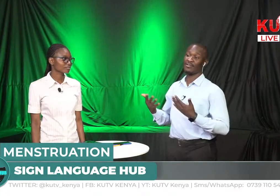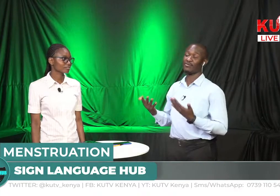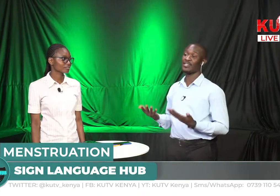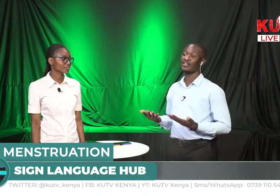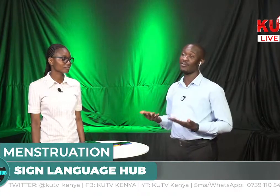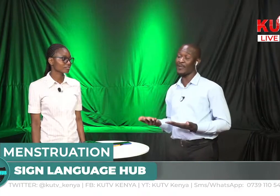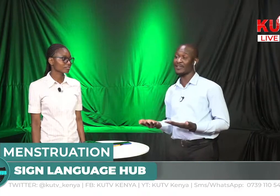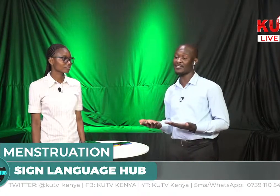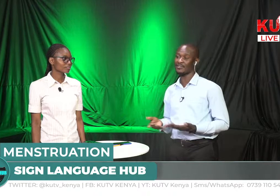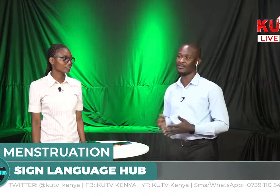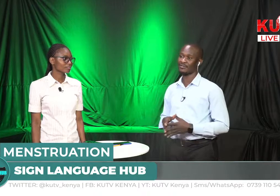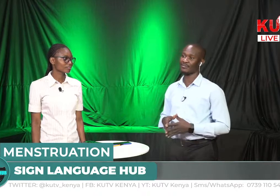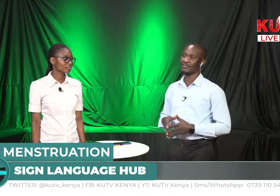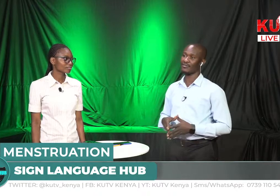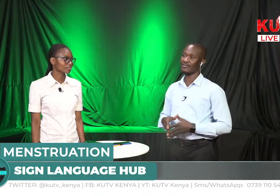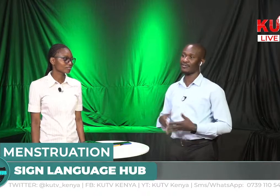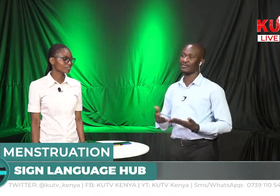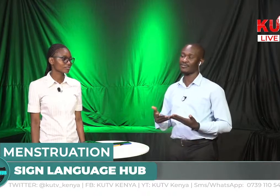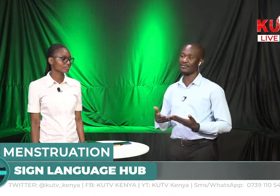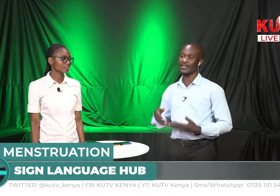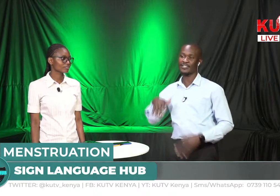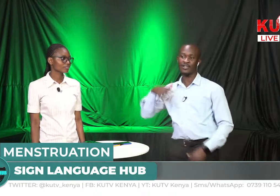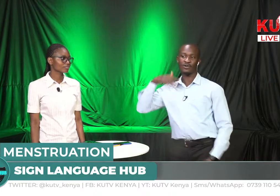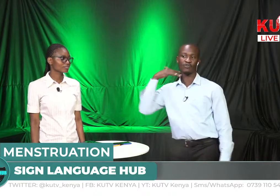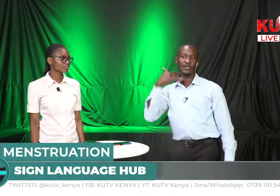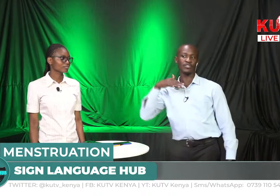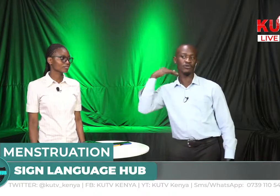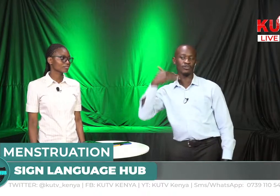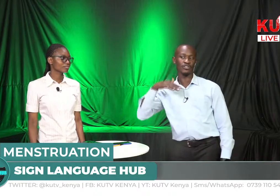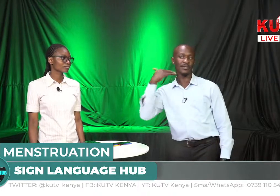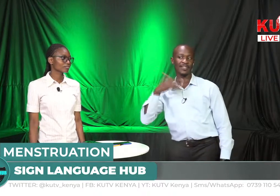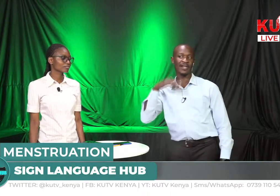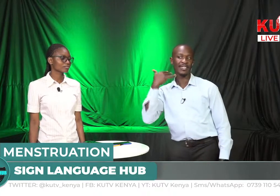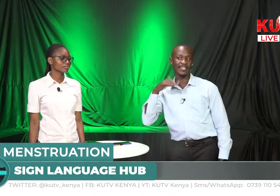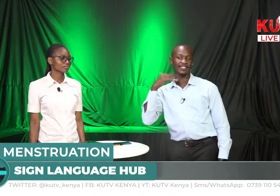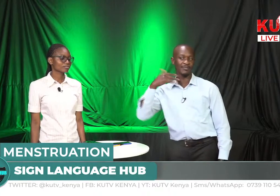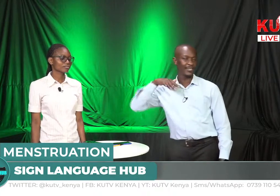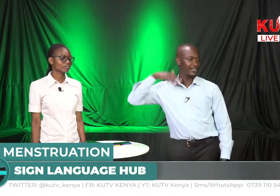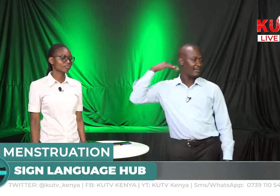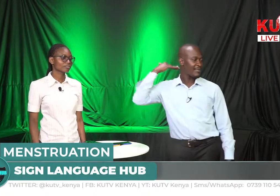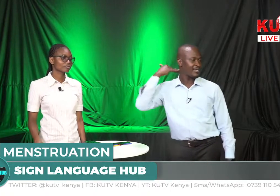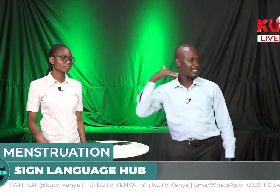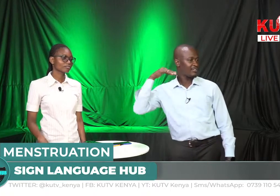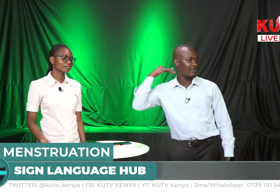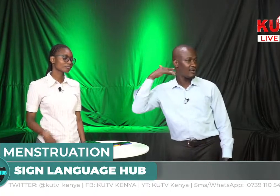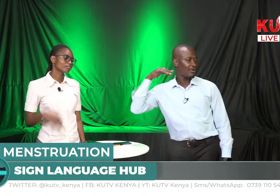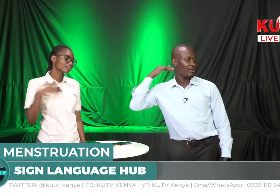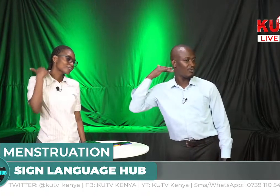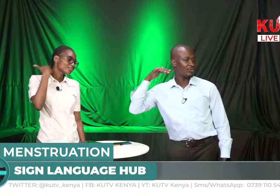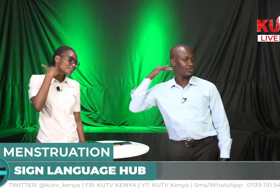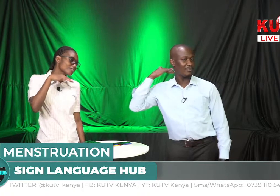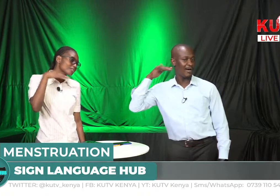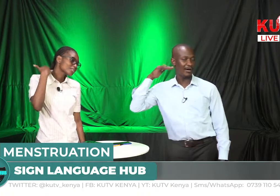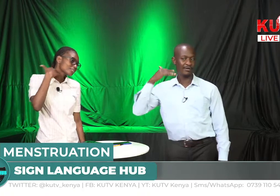with the robbers. All right? Robbers also is something like this, but menstruation, almost the back, all